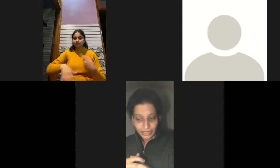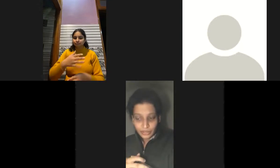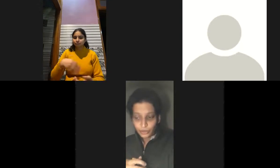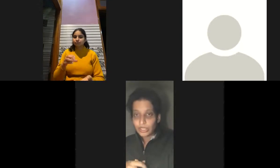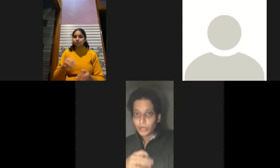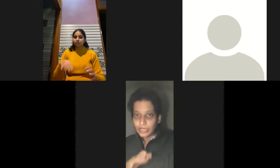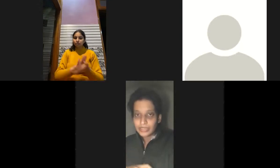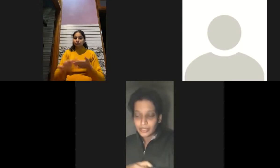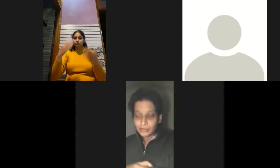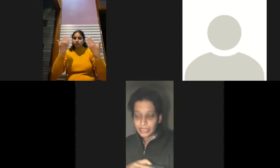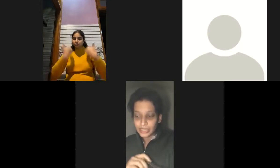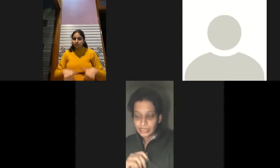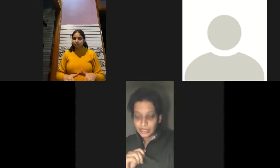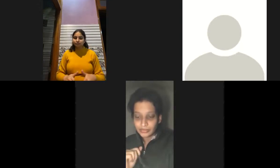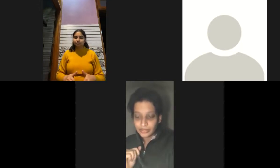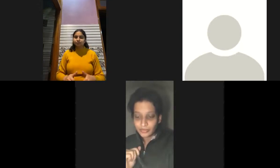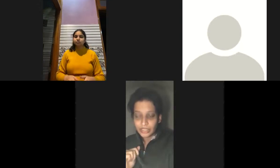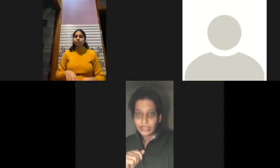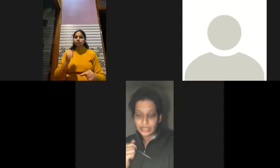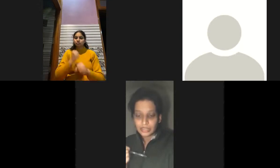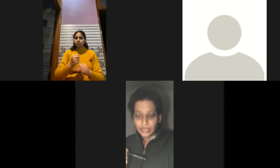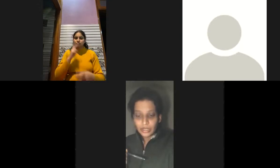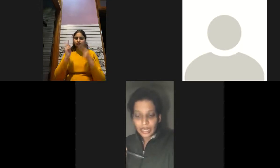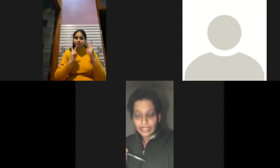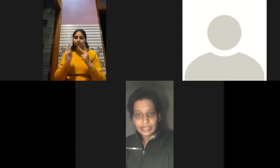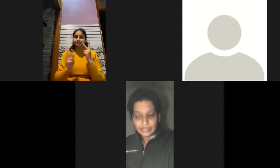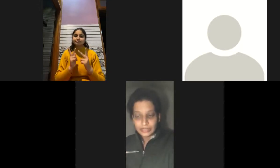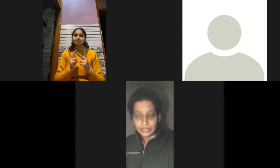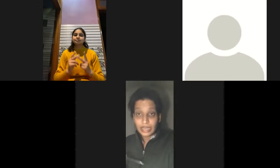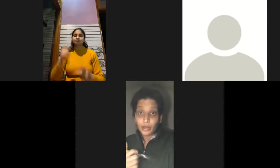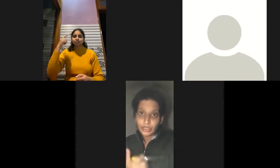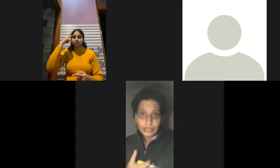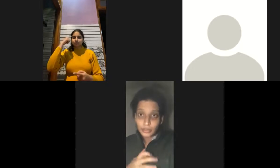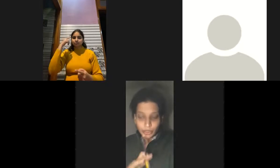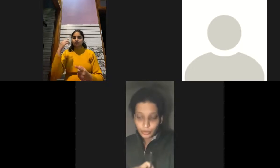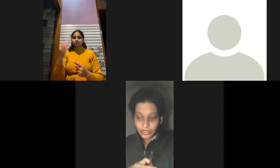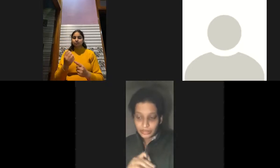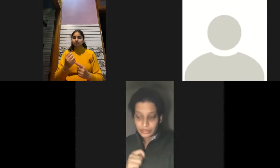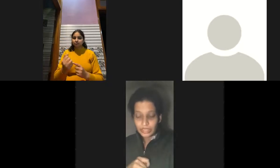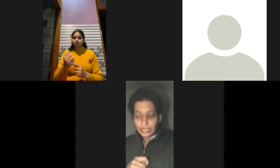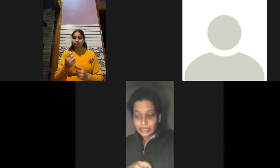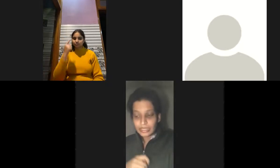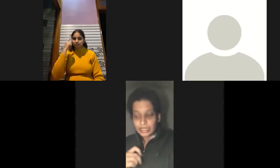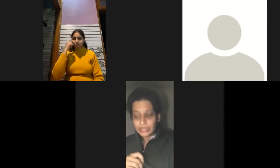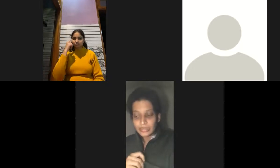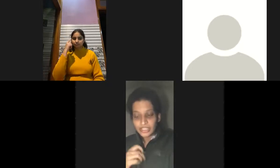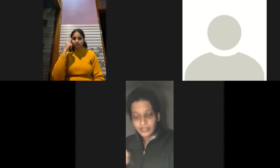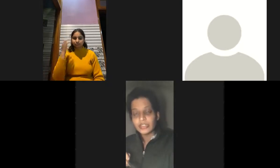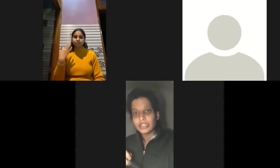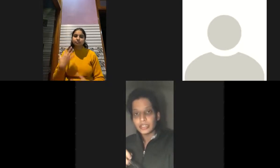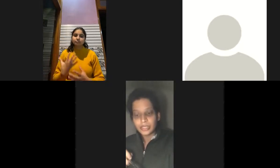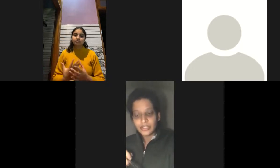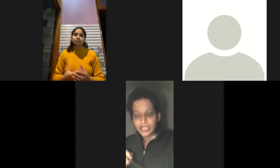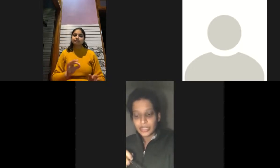who are normalized and admired by the Gulliver for their reason and intelligence, are horses and not human beings. There occurs a shift